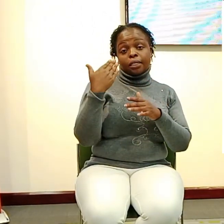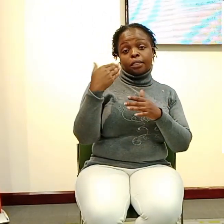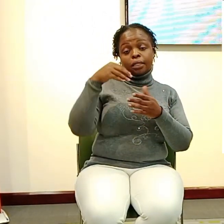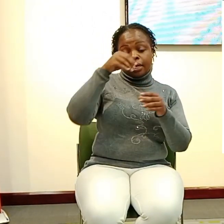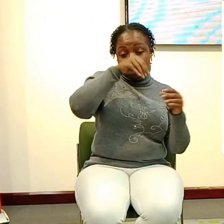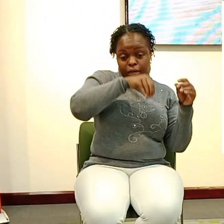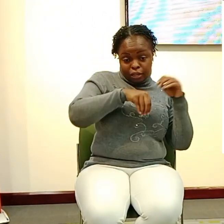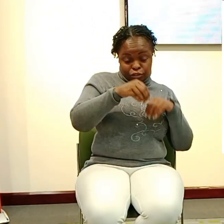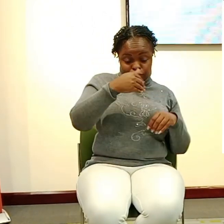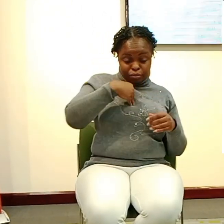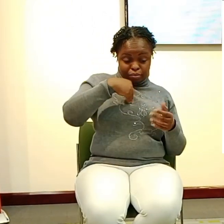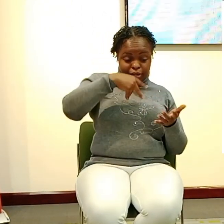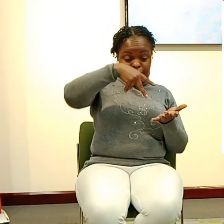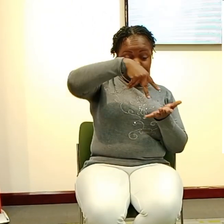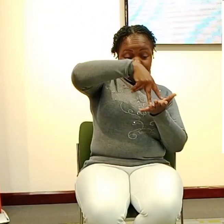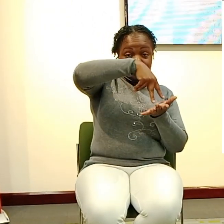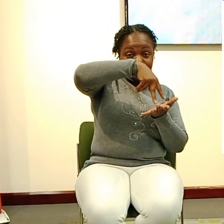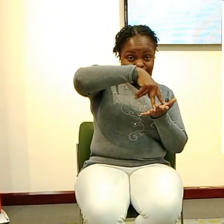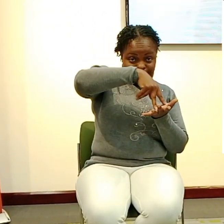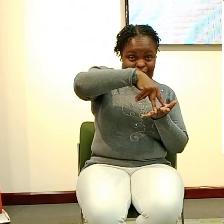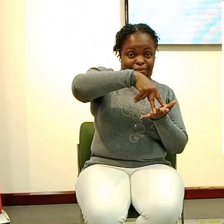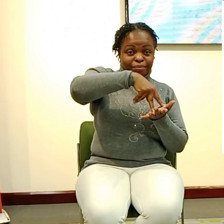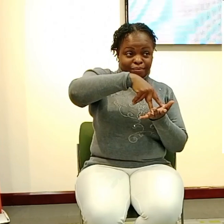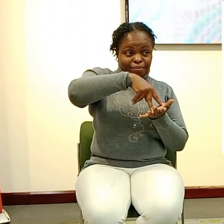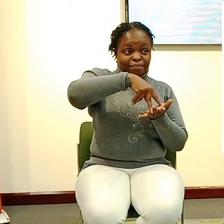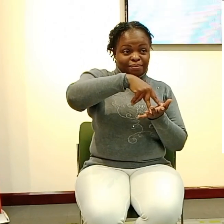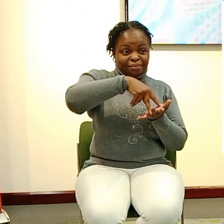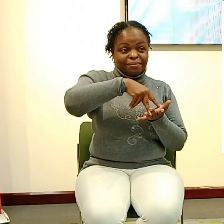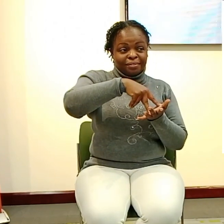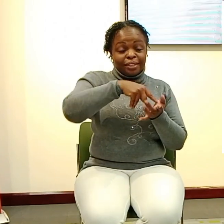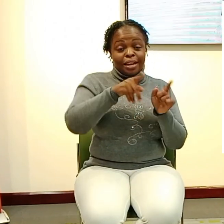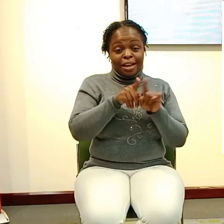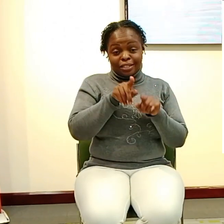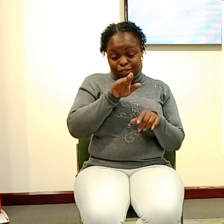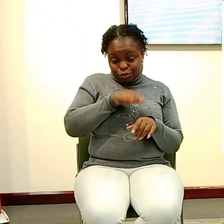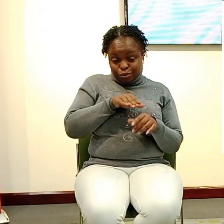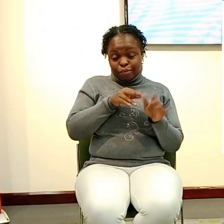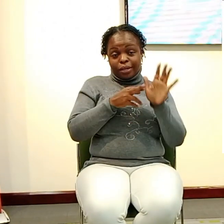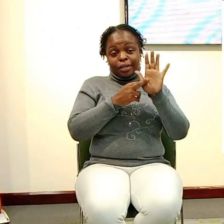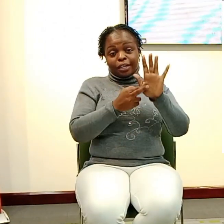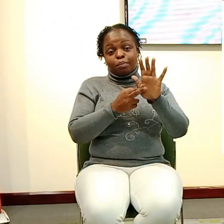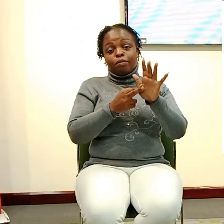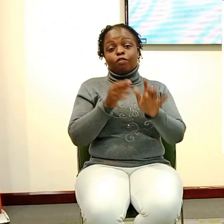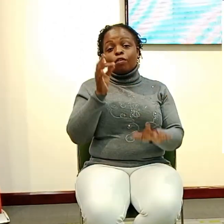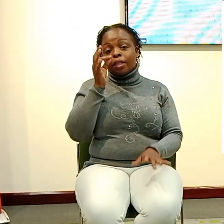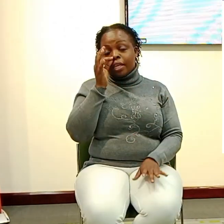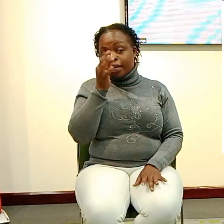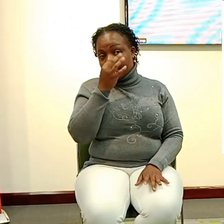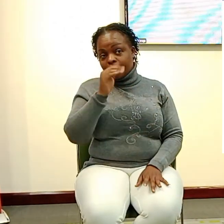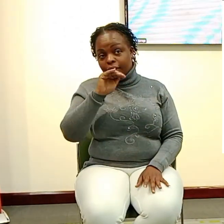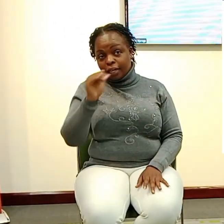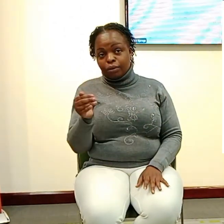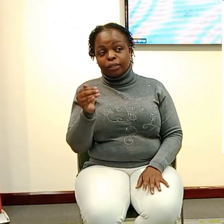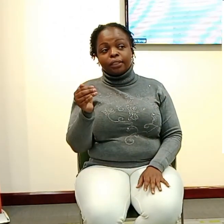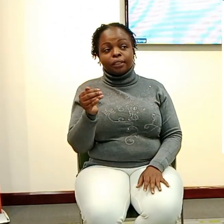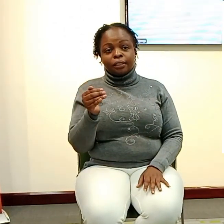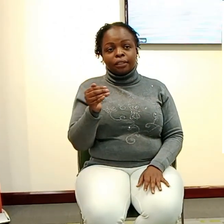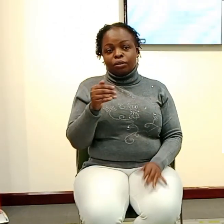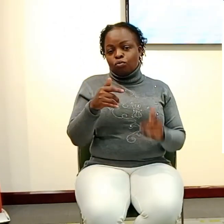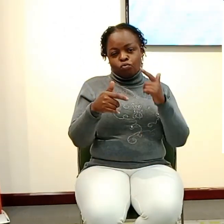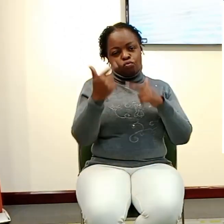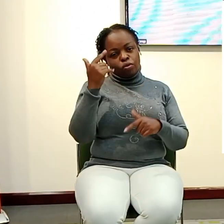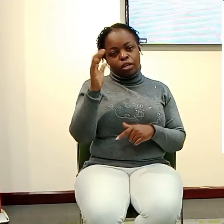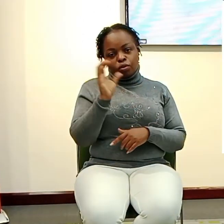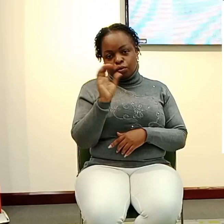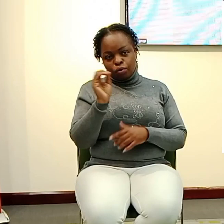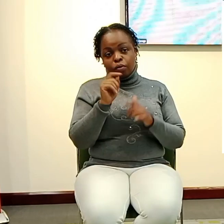election as a woman rep for Nyeri County. I did not